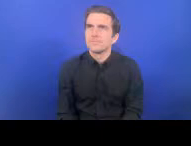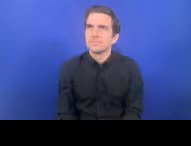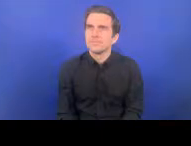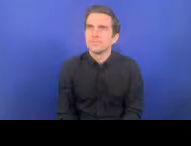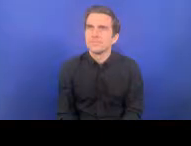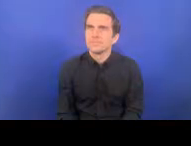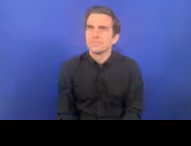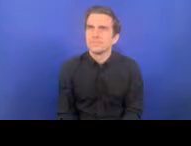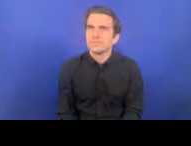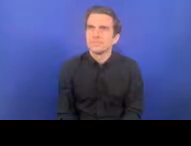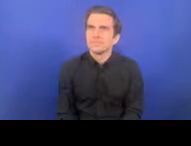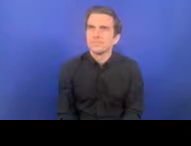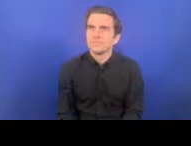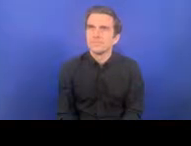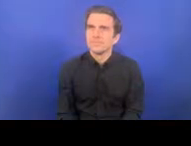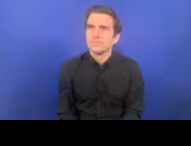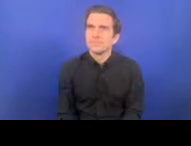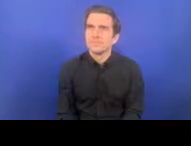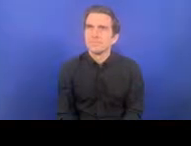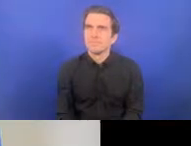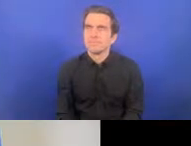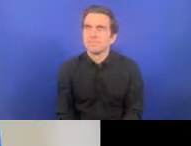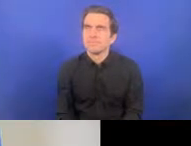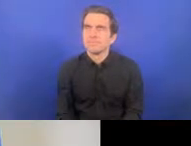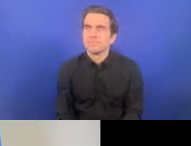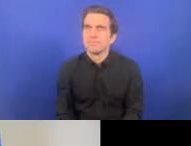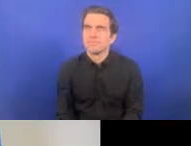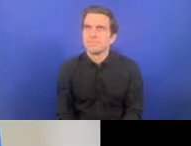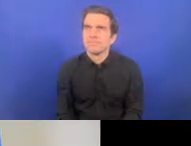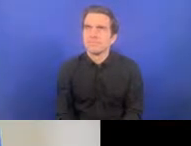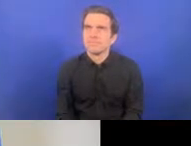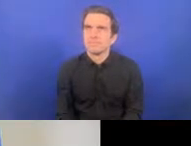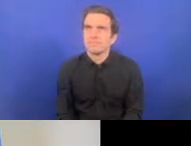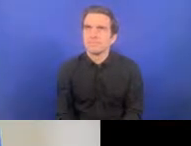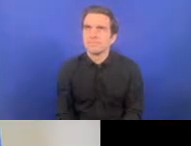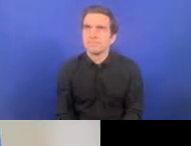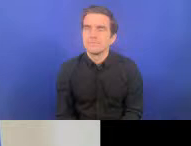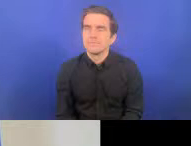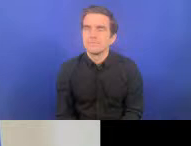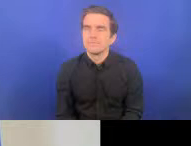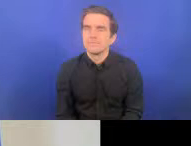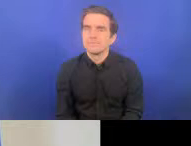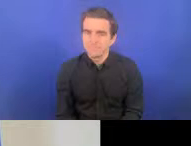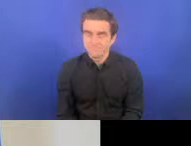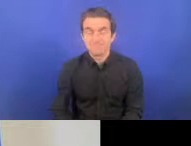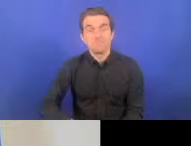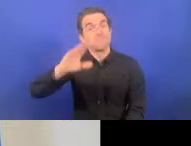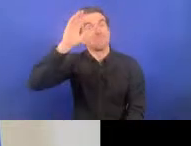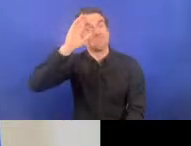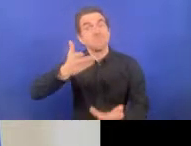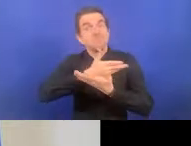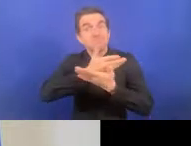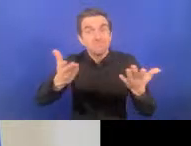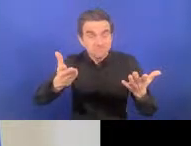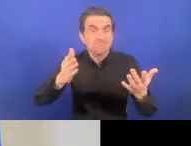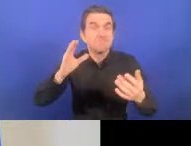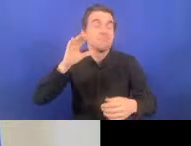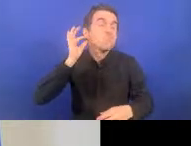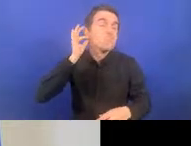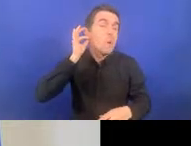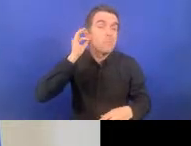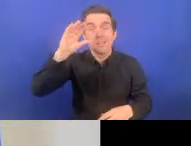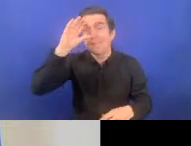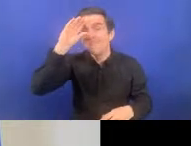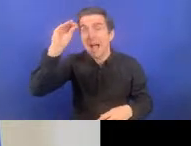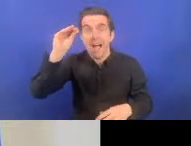Gentlemen, distinguished guests, colleagues, and friends, welcome to this important online seminar focused on gender mainstreaming